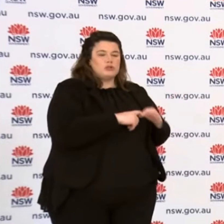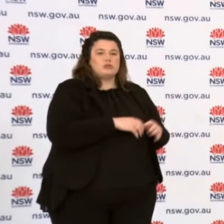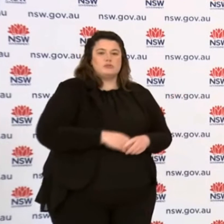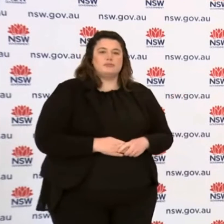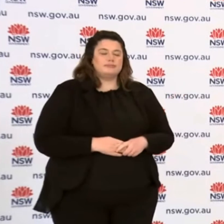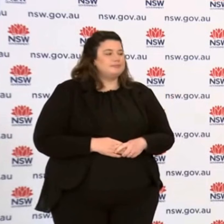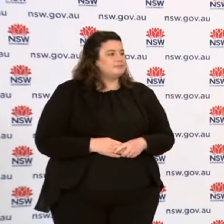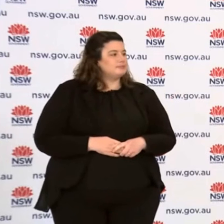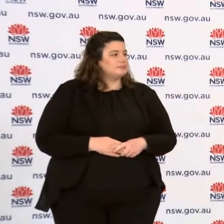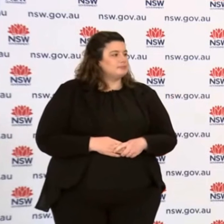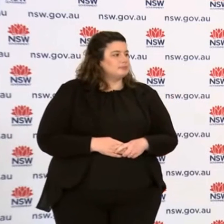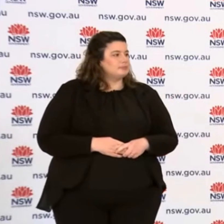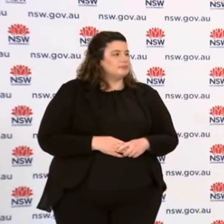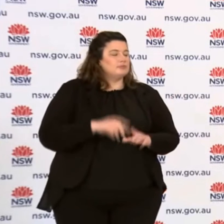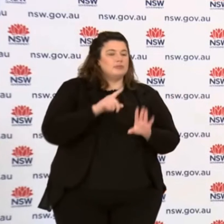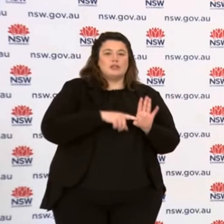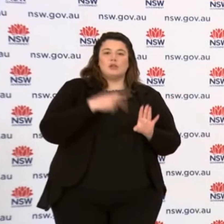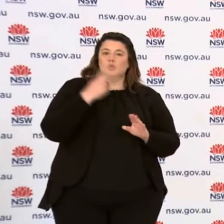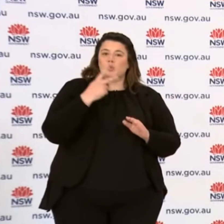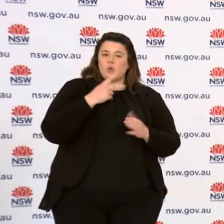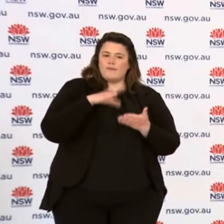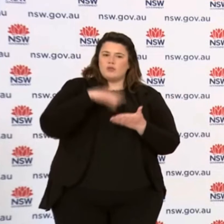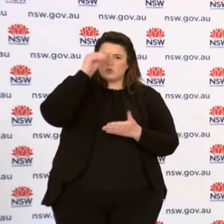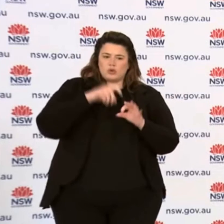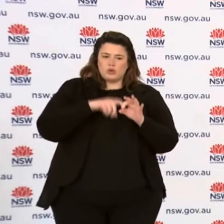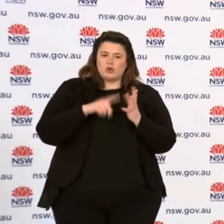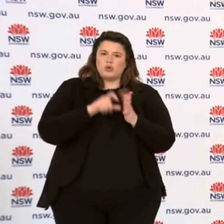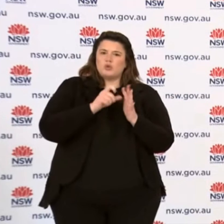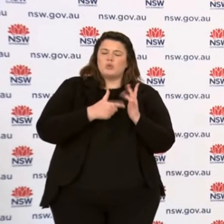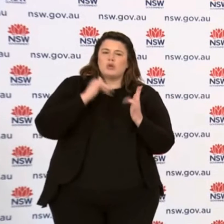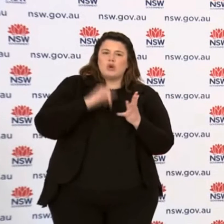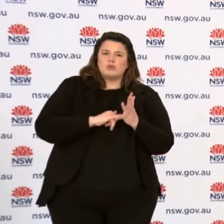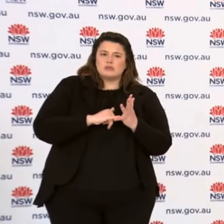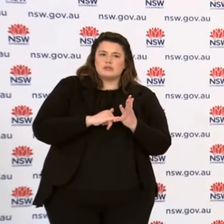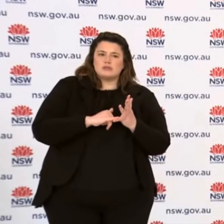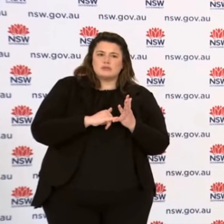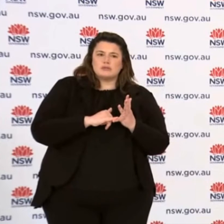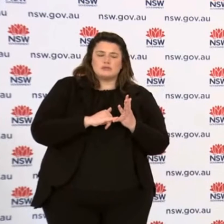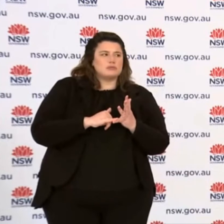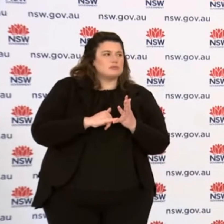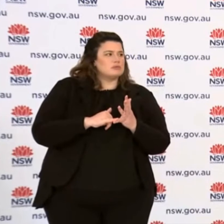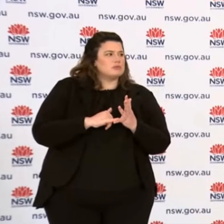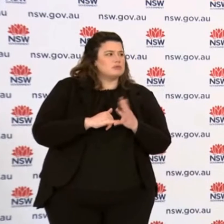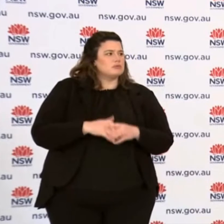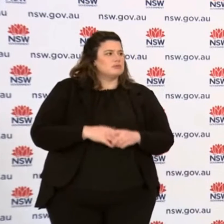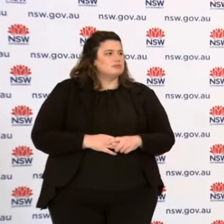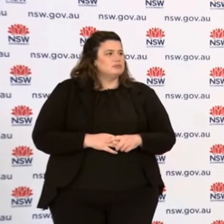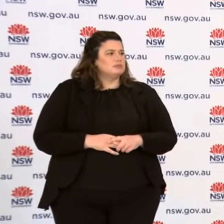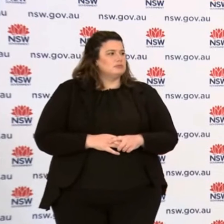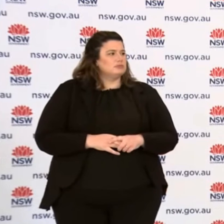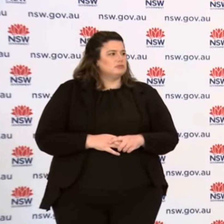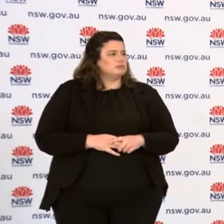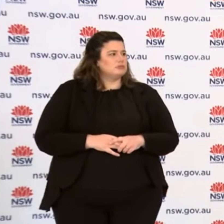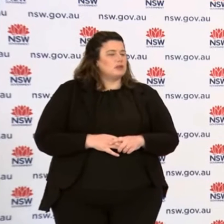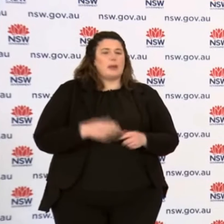sorry. A plan to bus Year 12 students at Kudos Hub has been scrapped. Sorry? A plan to bus Year 12 students... Oh, bus, sorry. Yes,